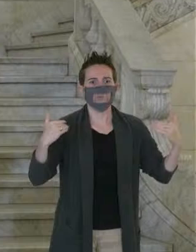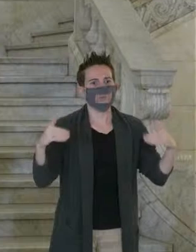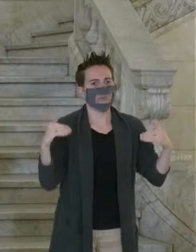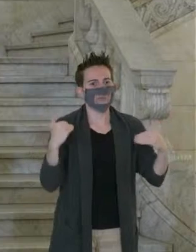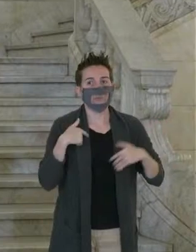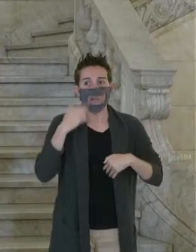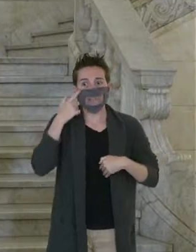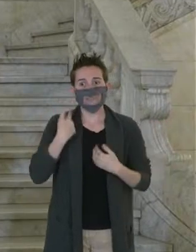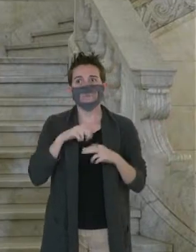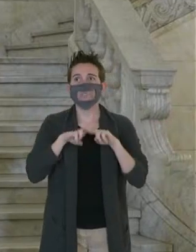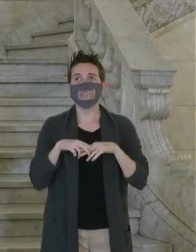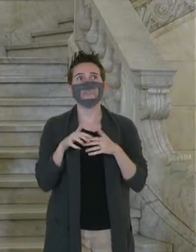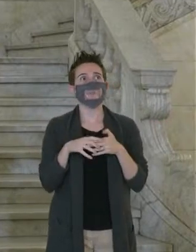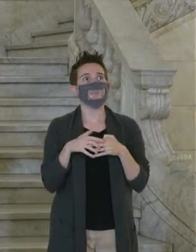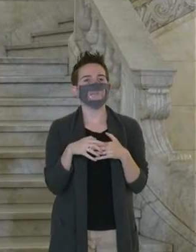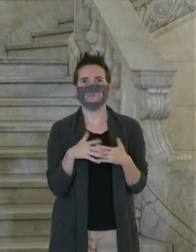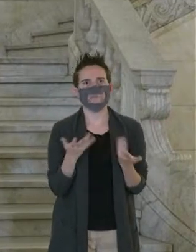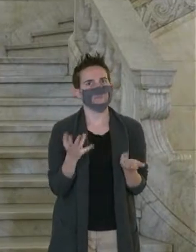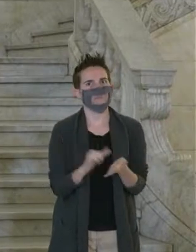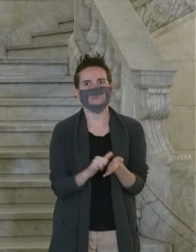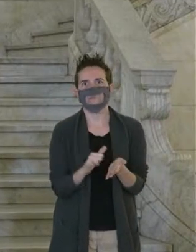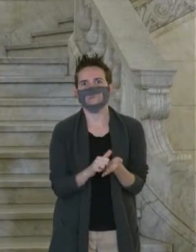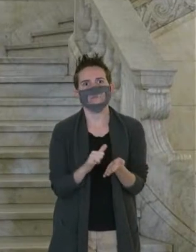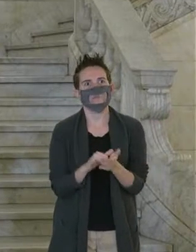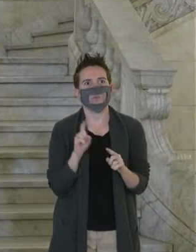I knew that doing nothing was certainly not an option.